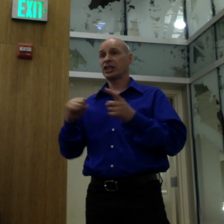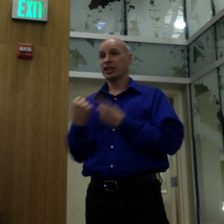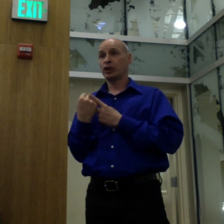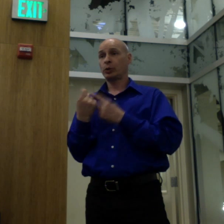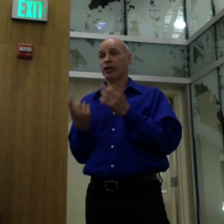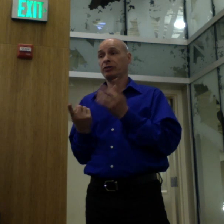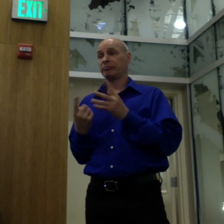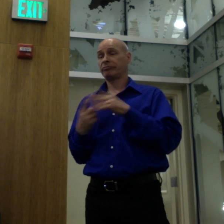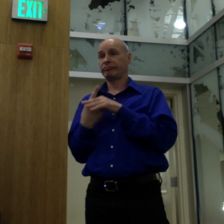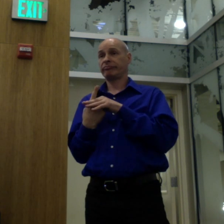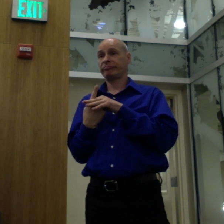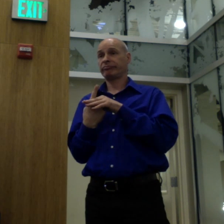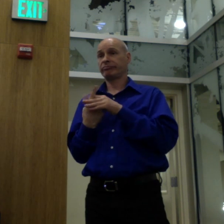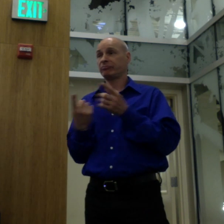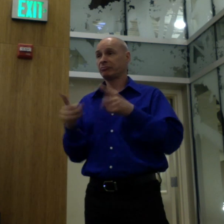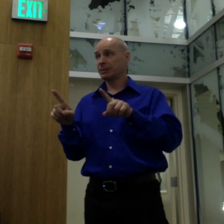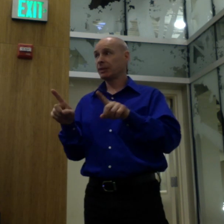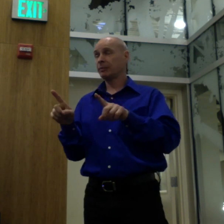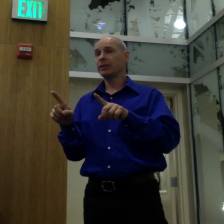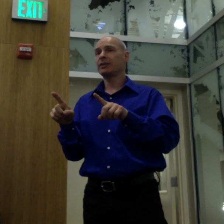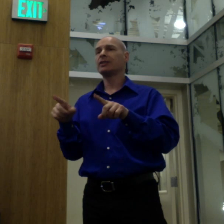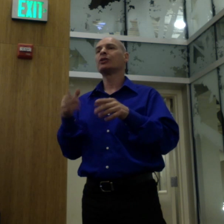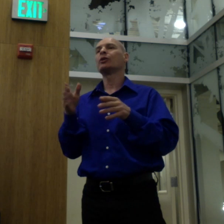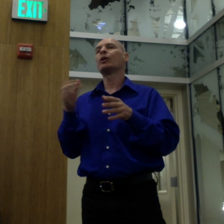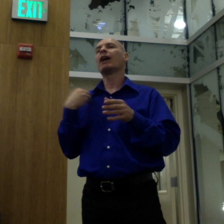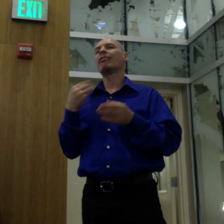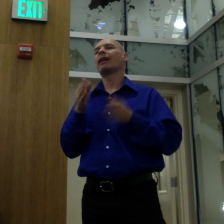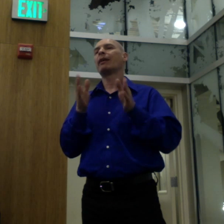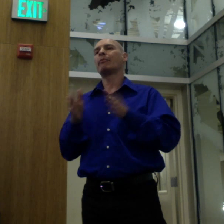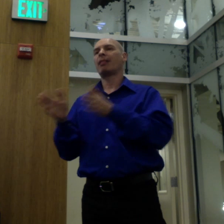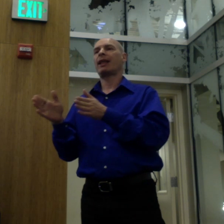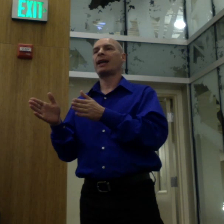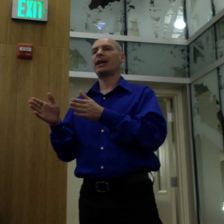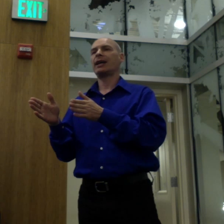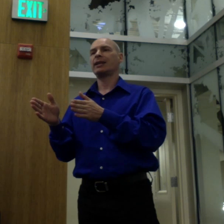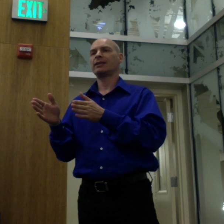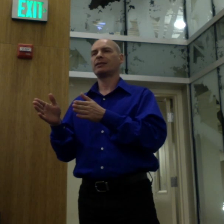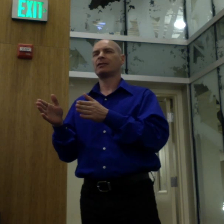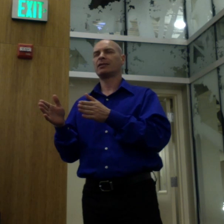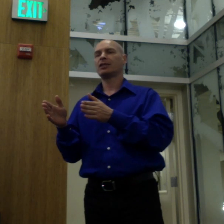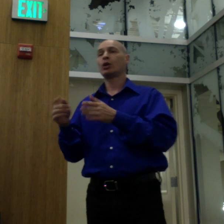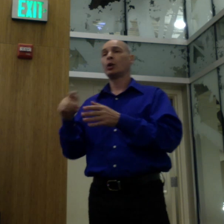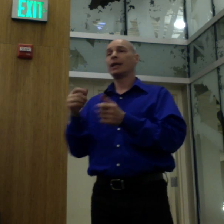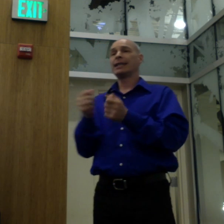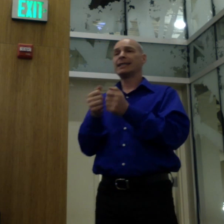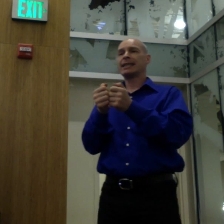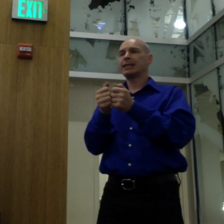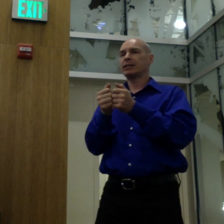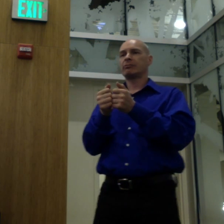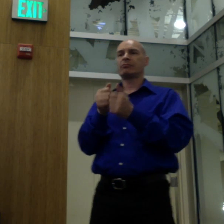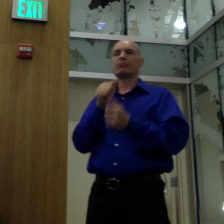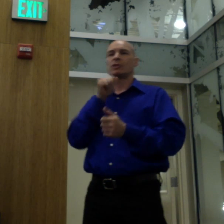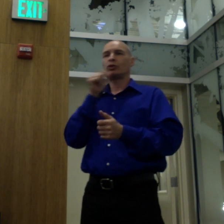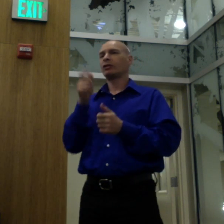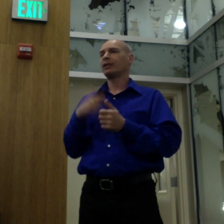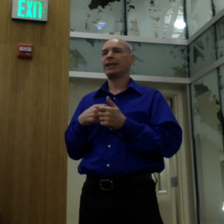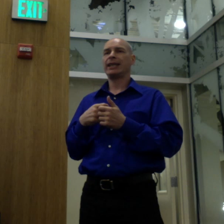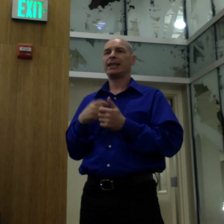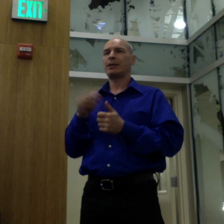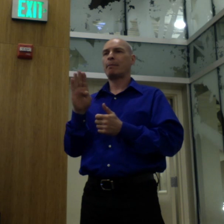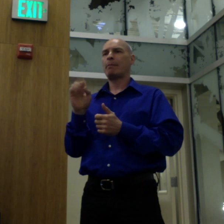have that in play. Texting it requires a low bandwidth, so probably texting is going to